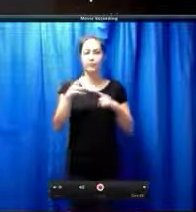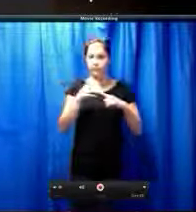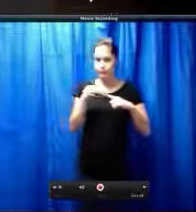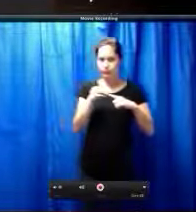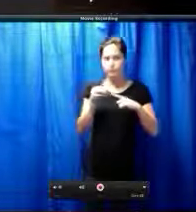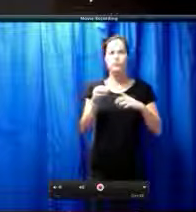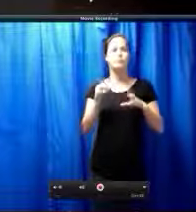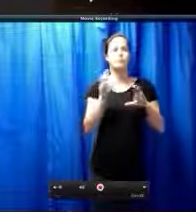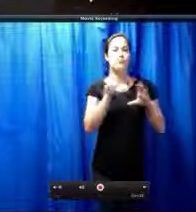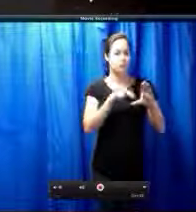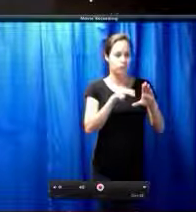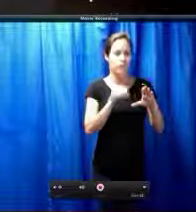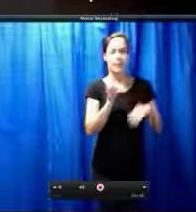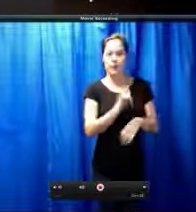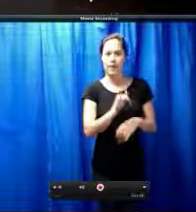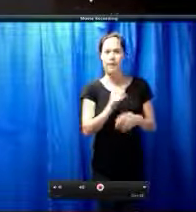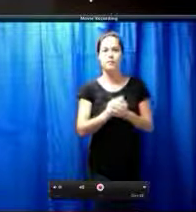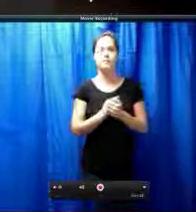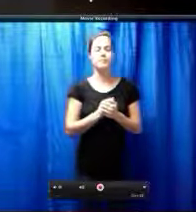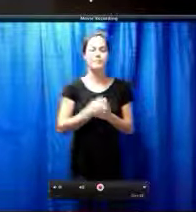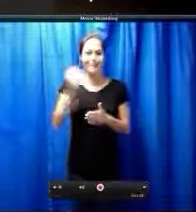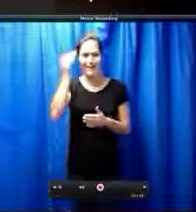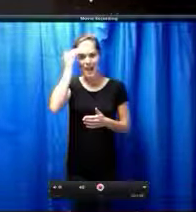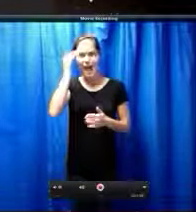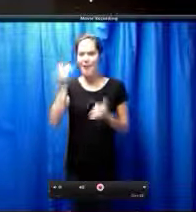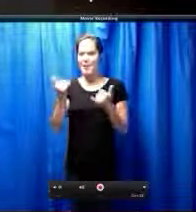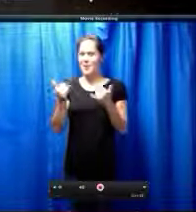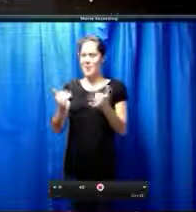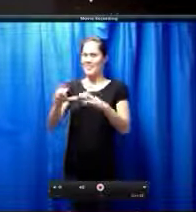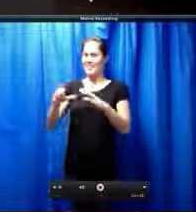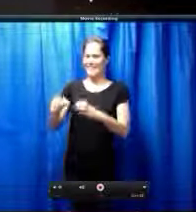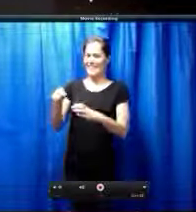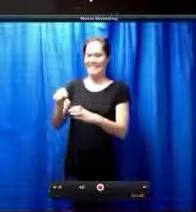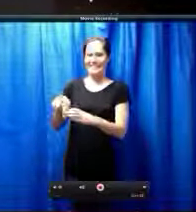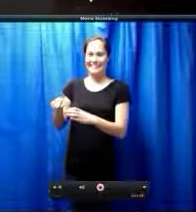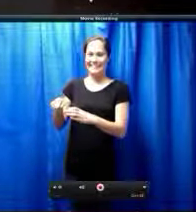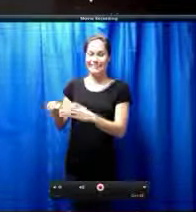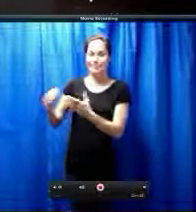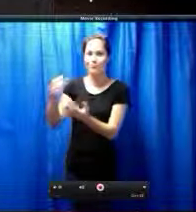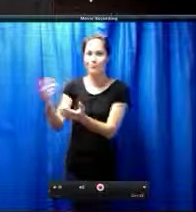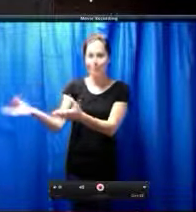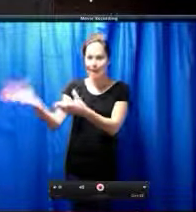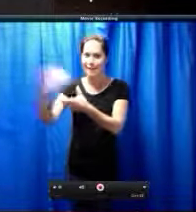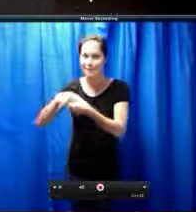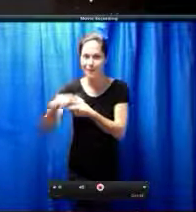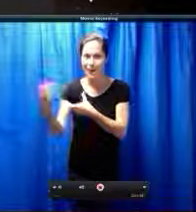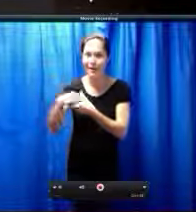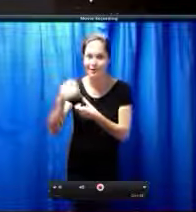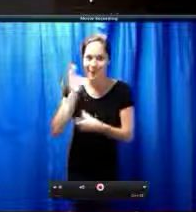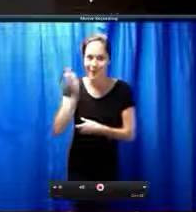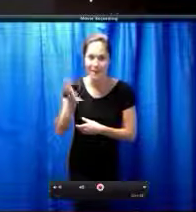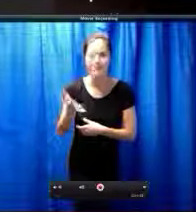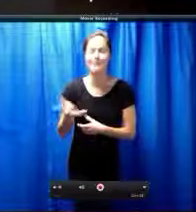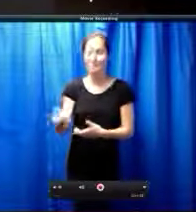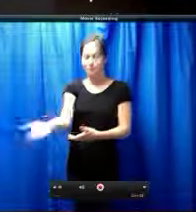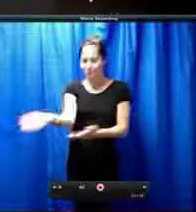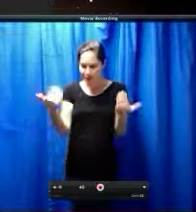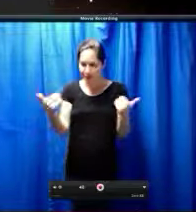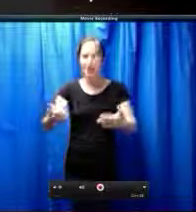and I know I was told that this class especially was going to be amazingly interactive, so I need some help. What?